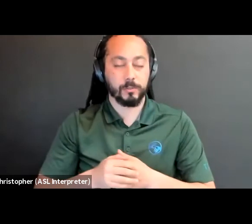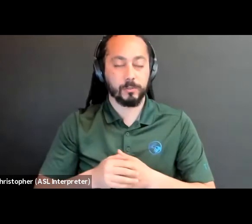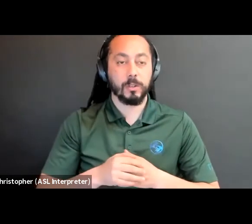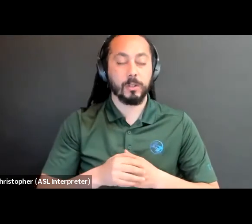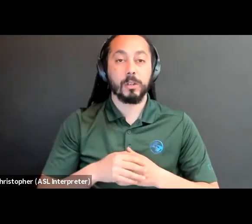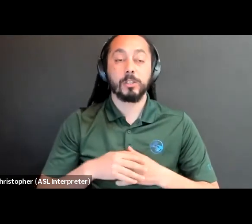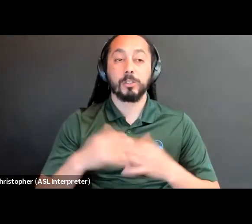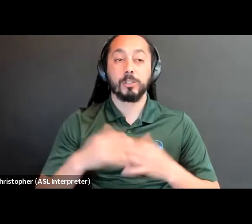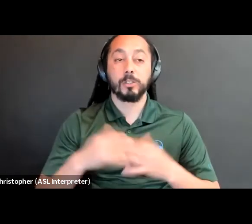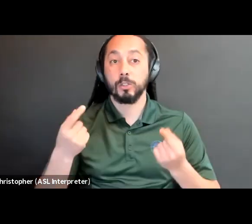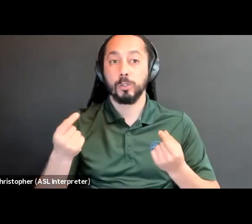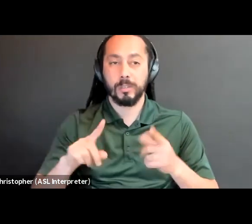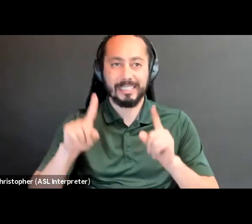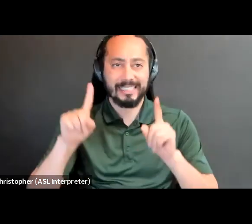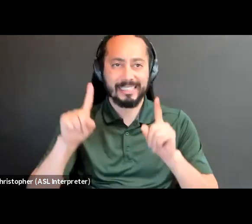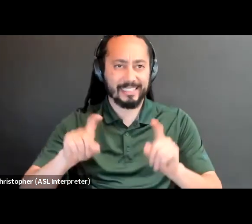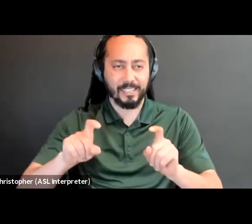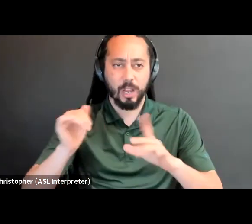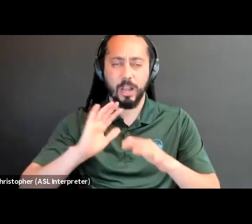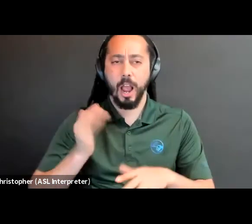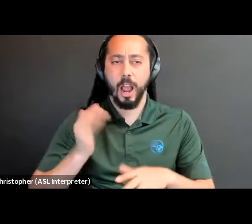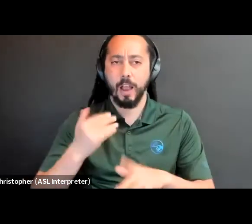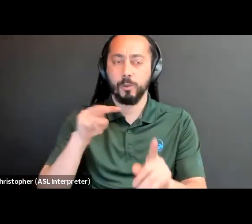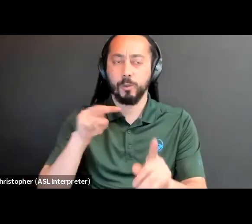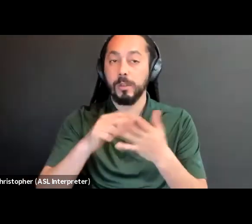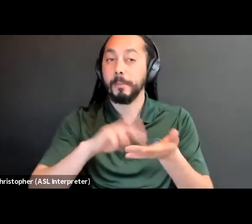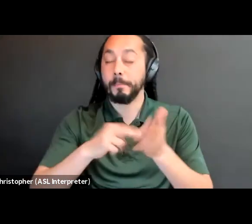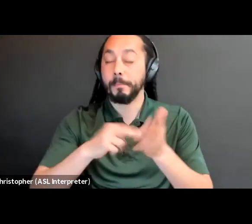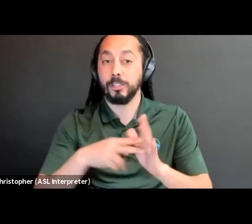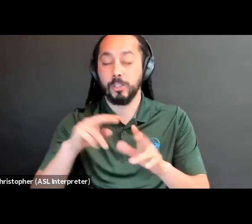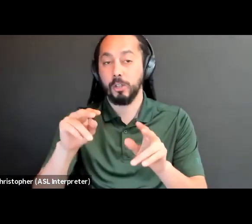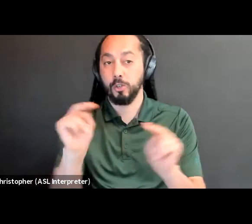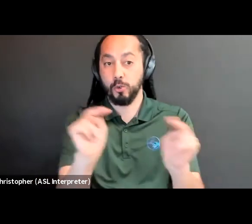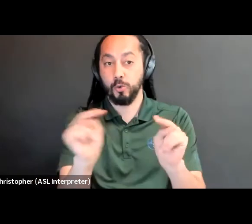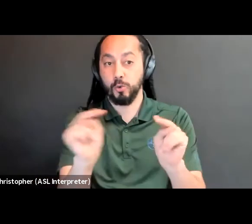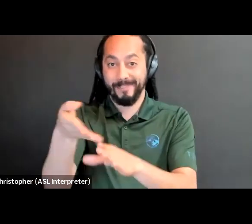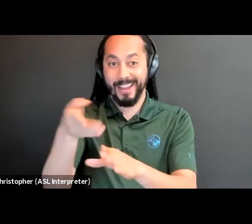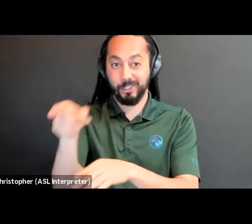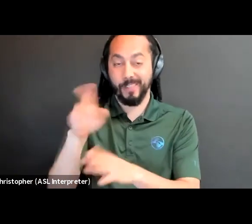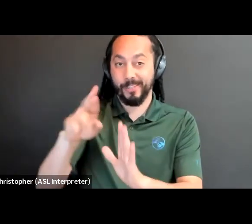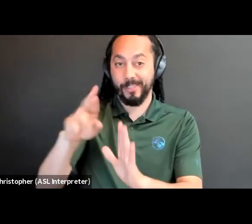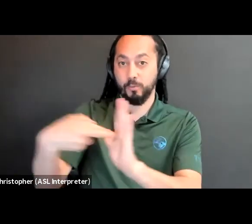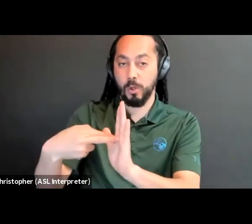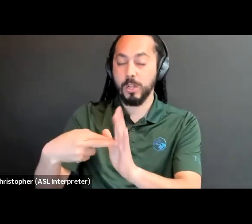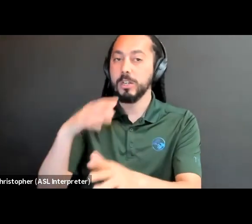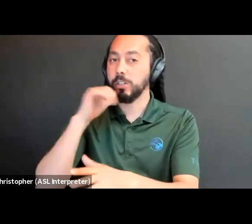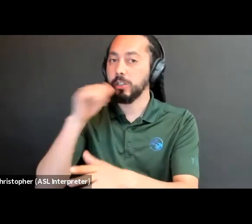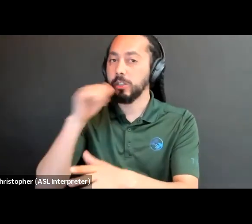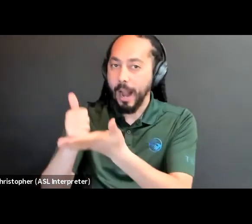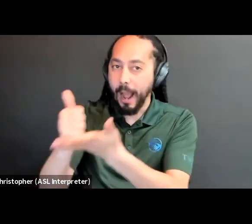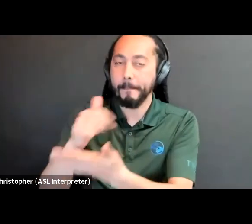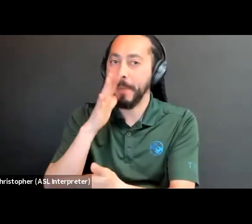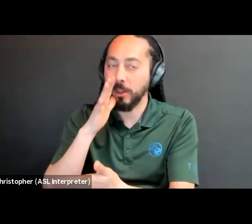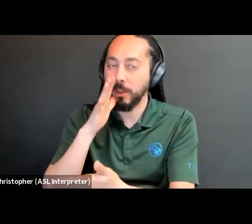our impressionistic view was, which was that the role of these neutral professionals was not favorable to mothers alleging abuse. And the data